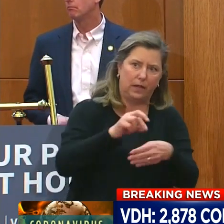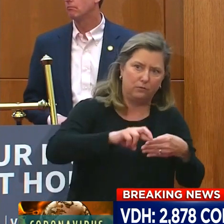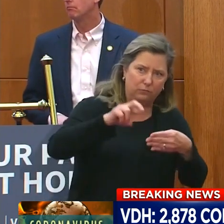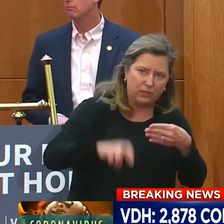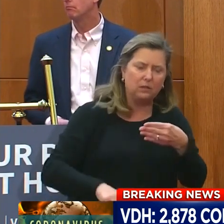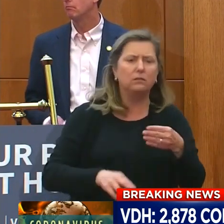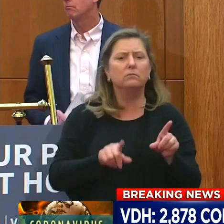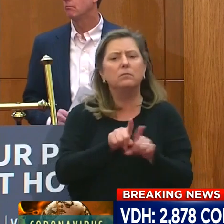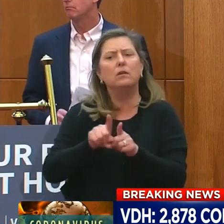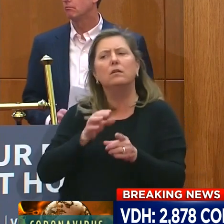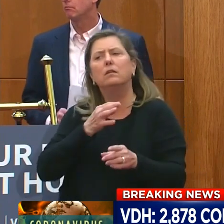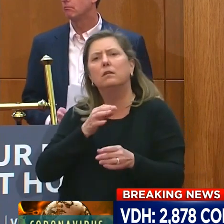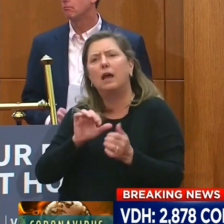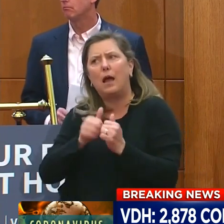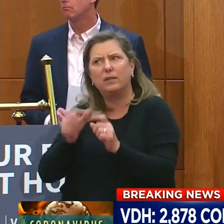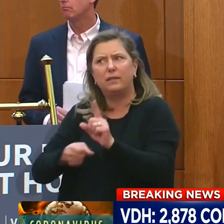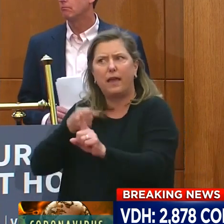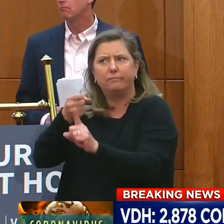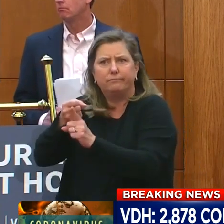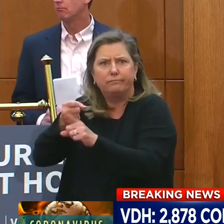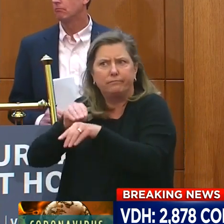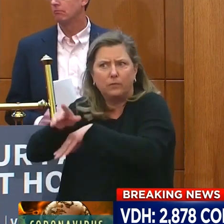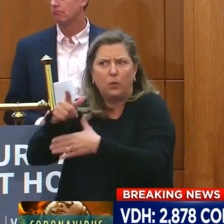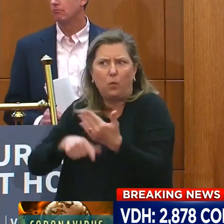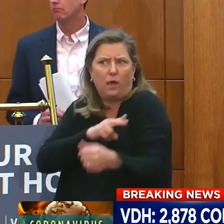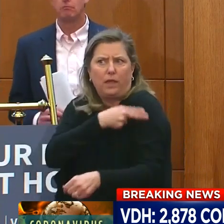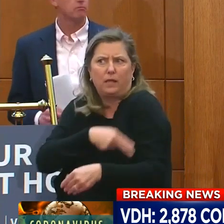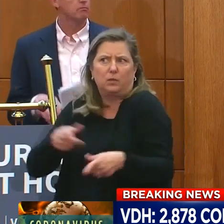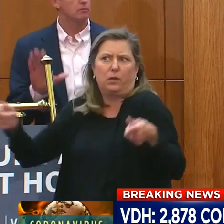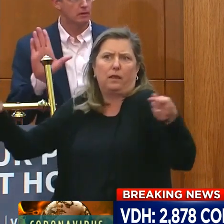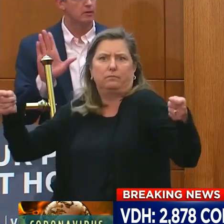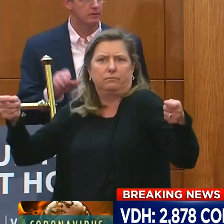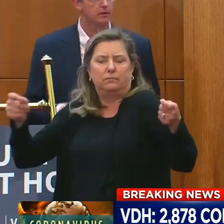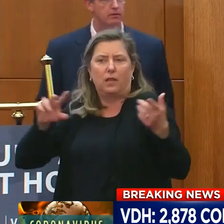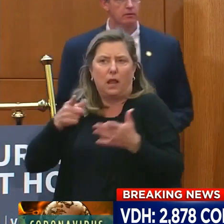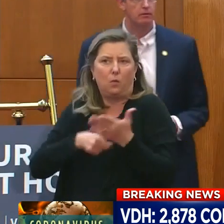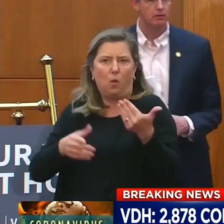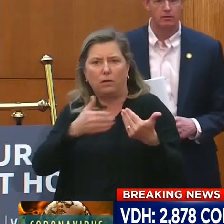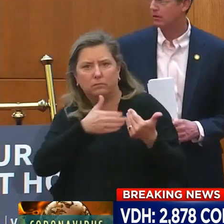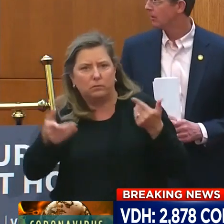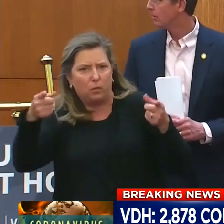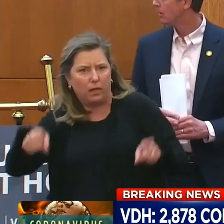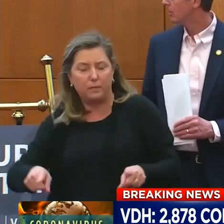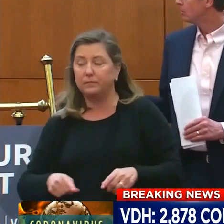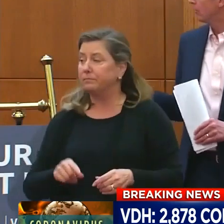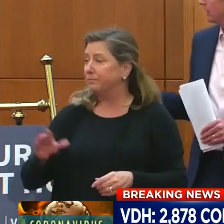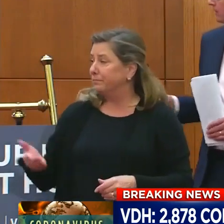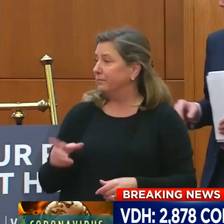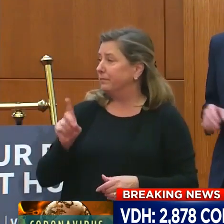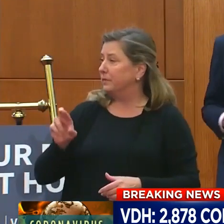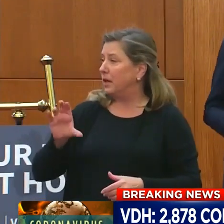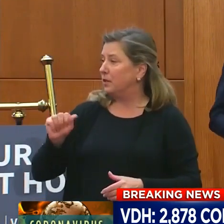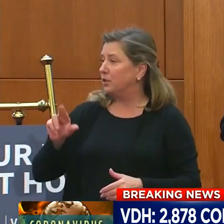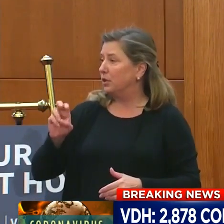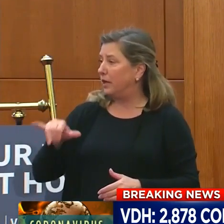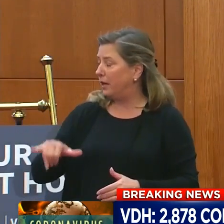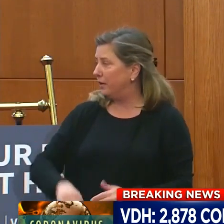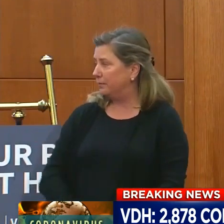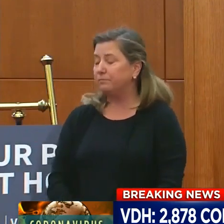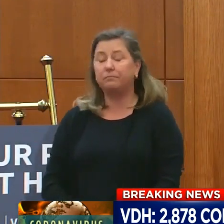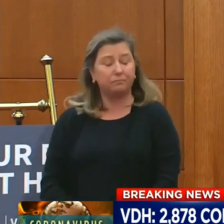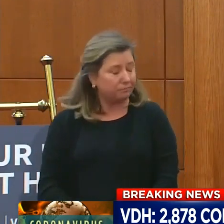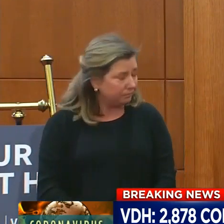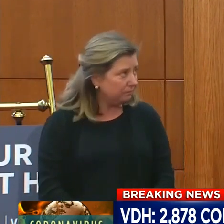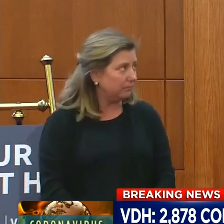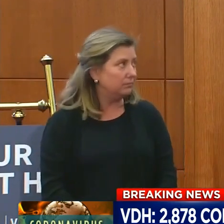impacting hospital capacity, and how that will affect it down the line? Dr. Carey. Thank